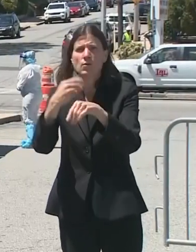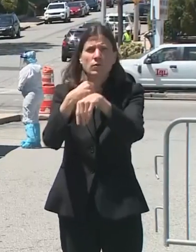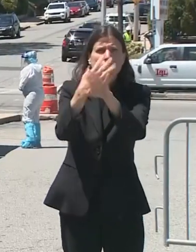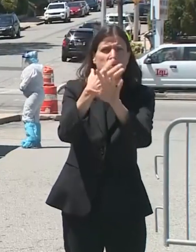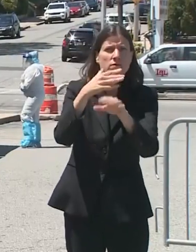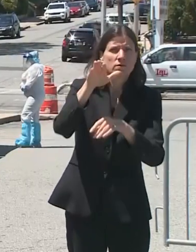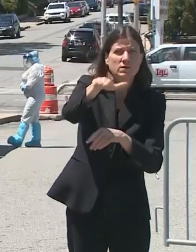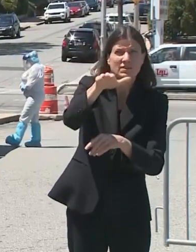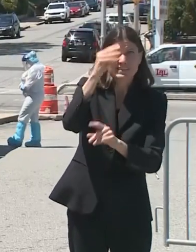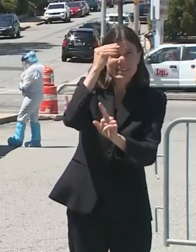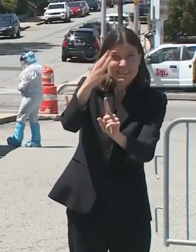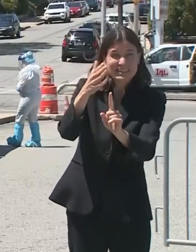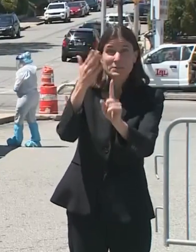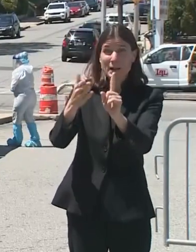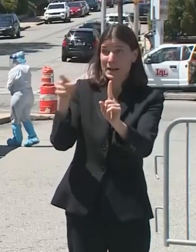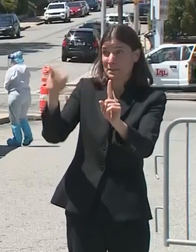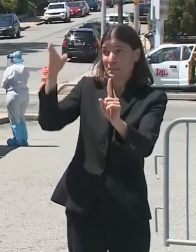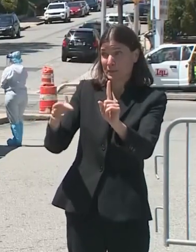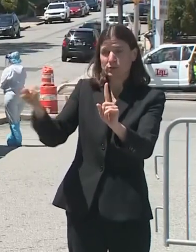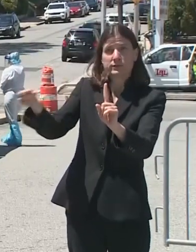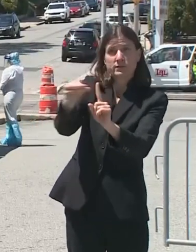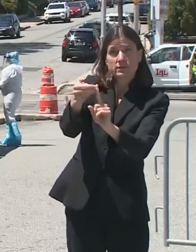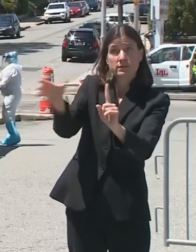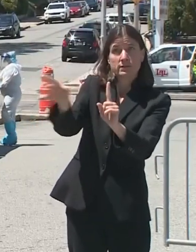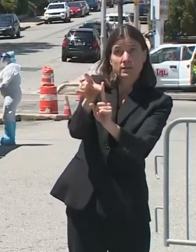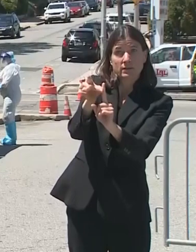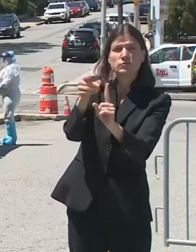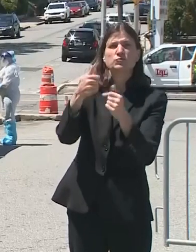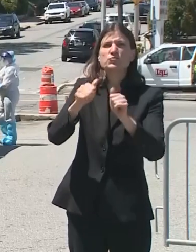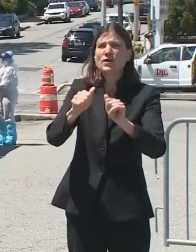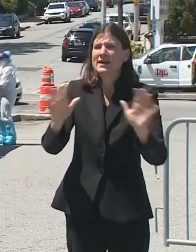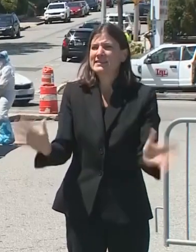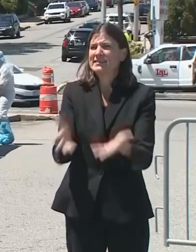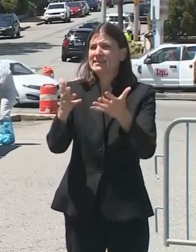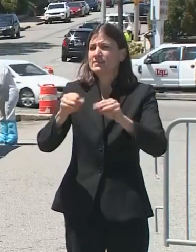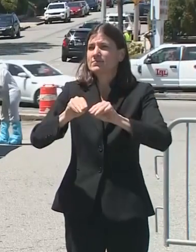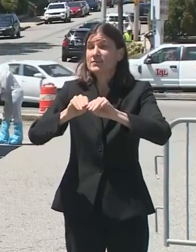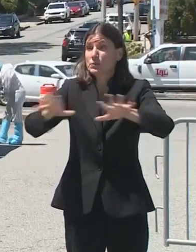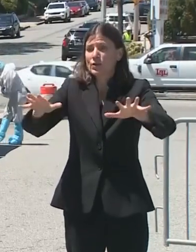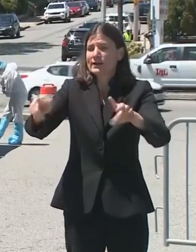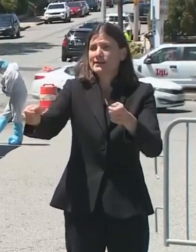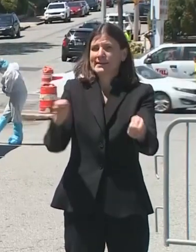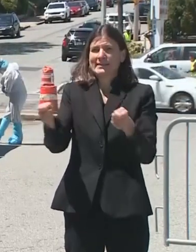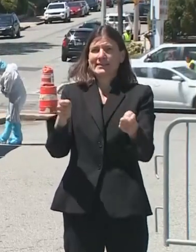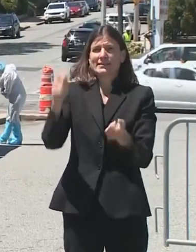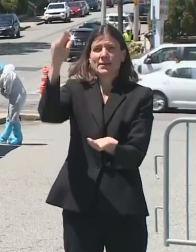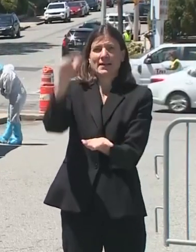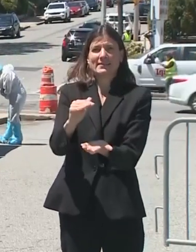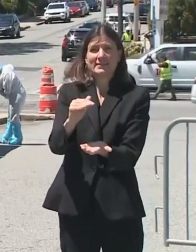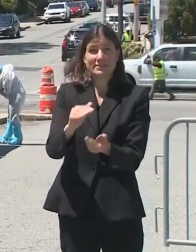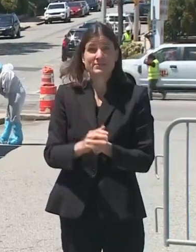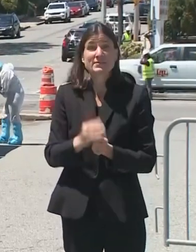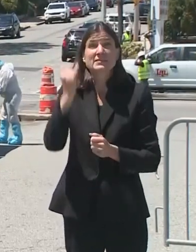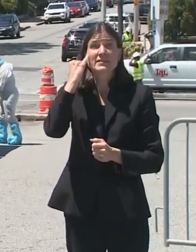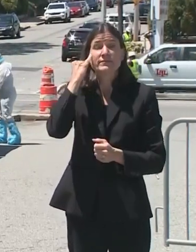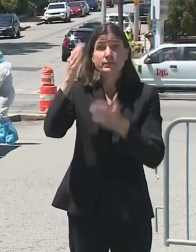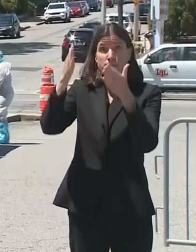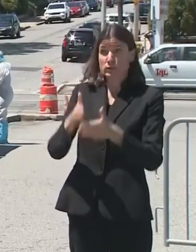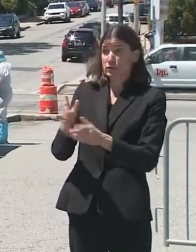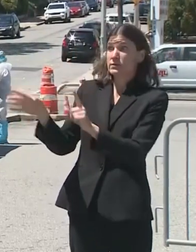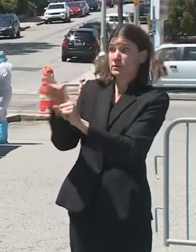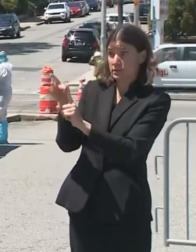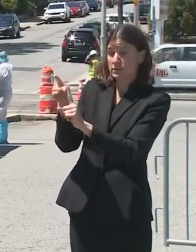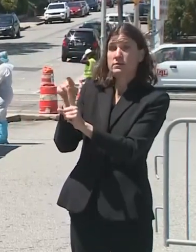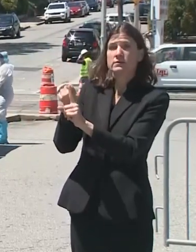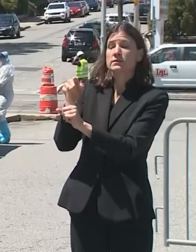infected. If you test positive for COVID-19, you will be contacted by the Community Tracing Collaborative or